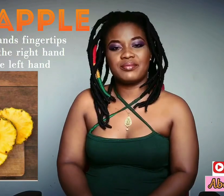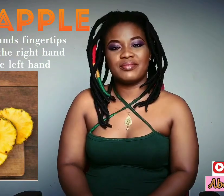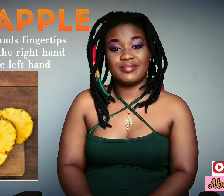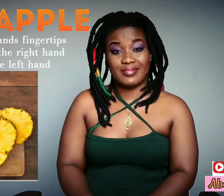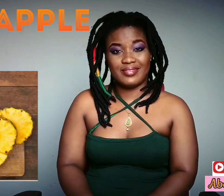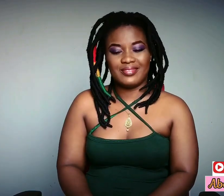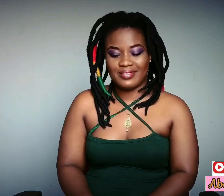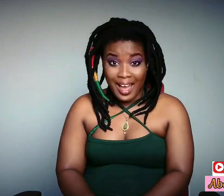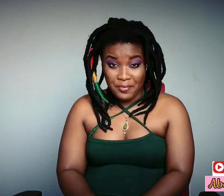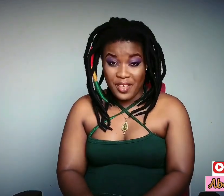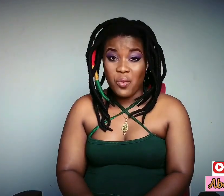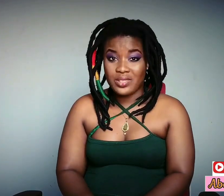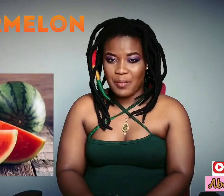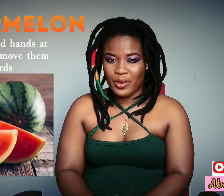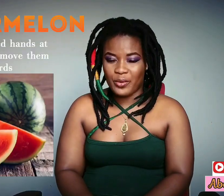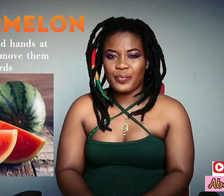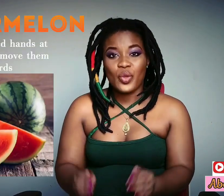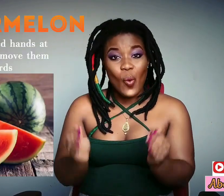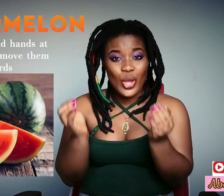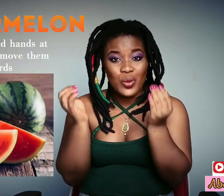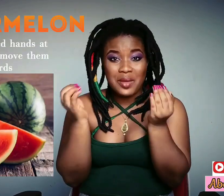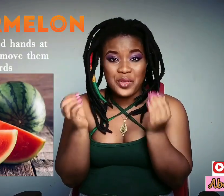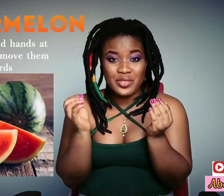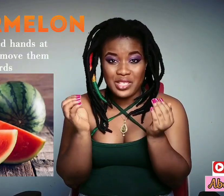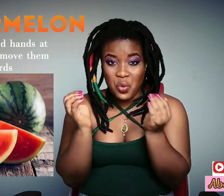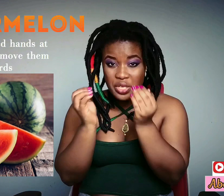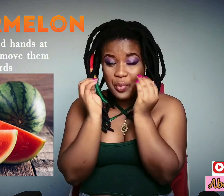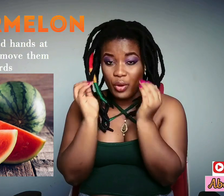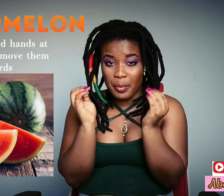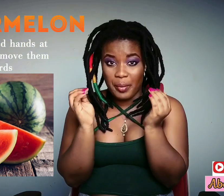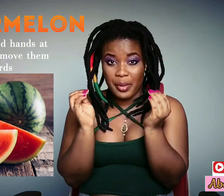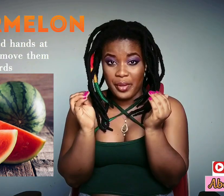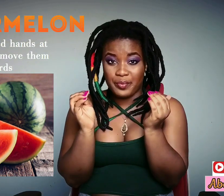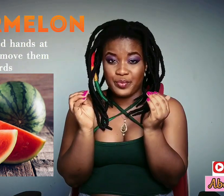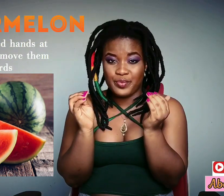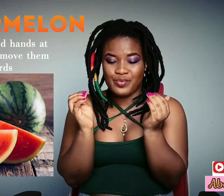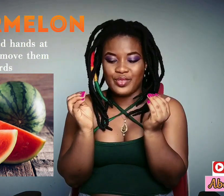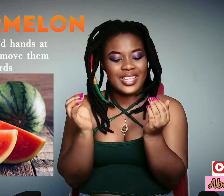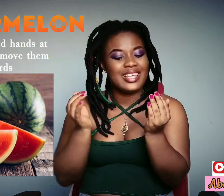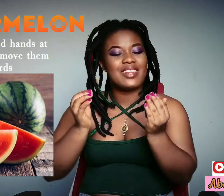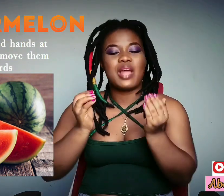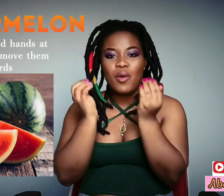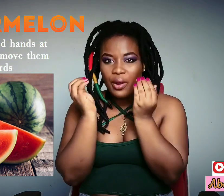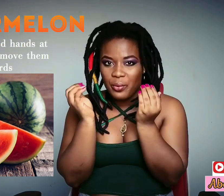Abrobe. Afe watermelon. Oya on some years in a woody melon pepe. Now they have all